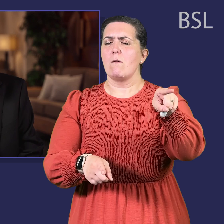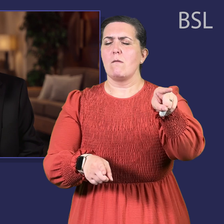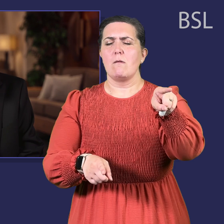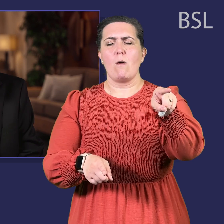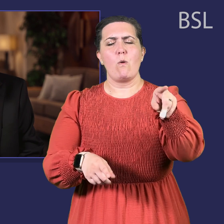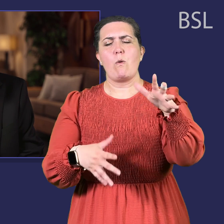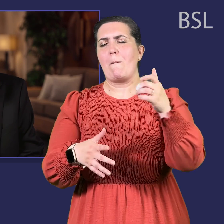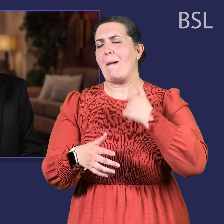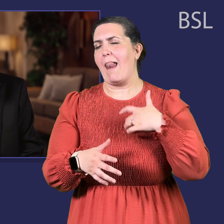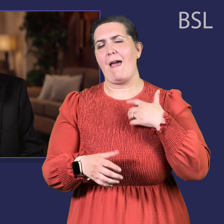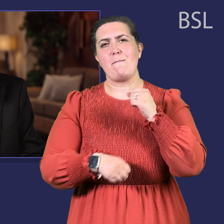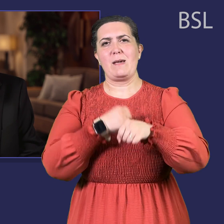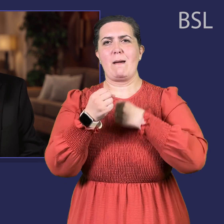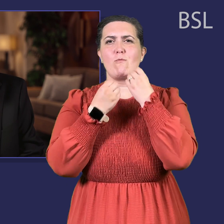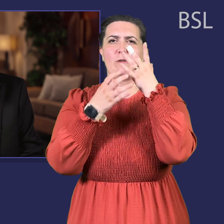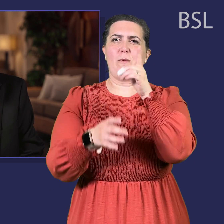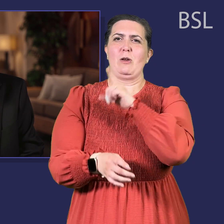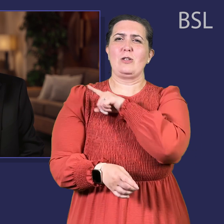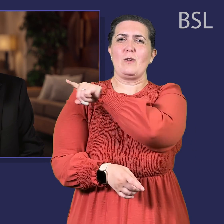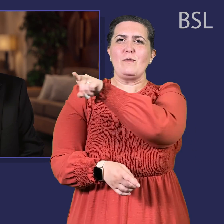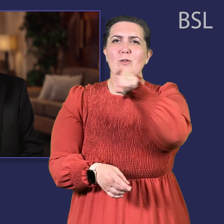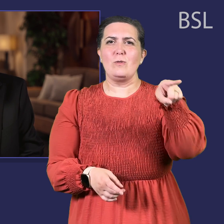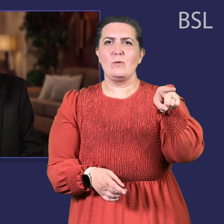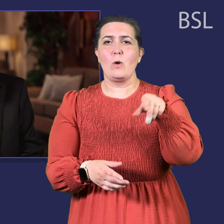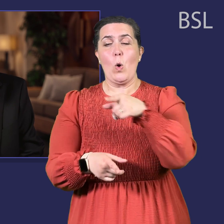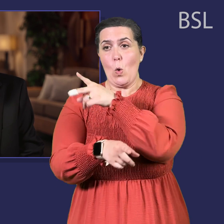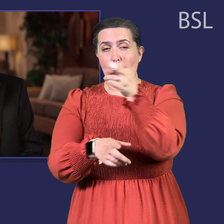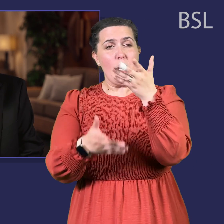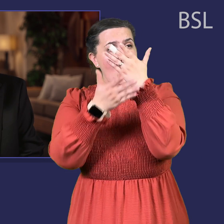have made my life more wonderful.